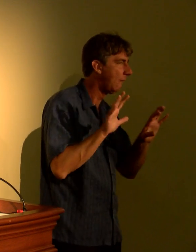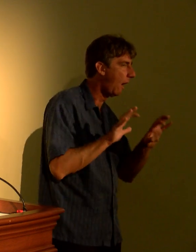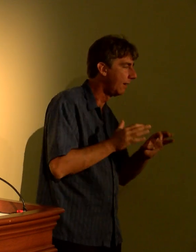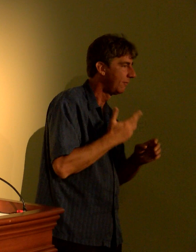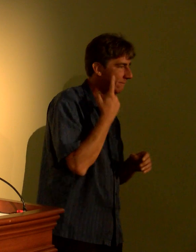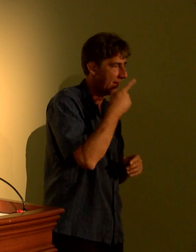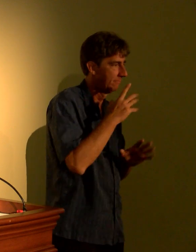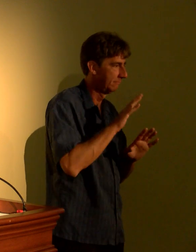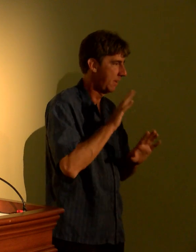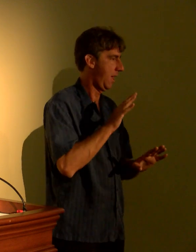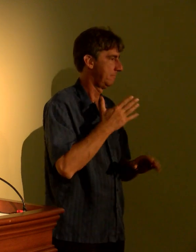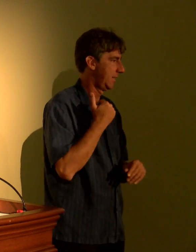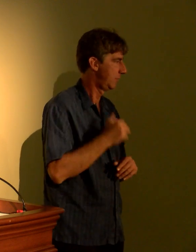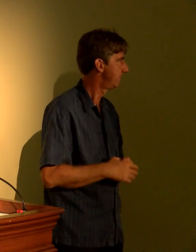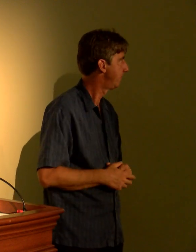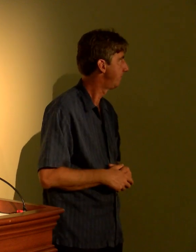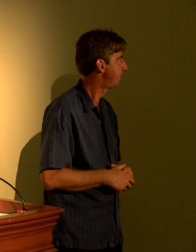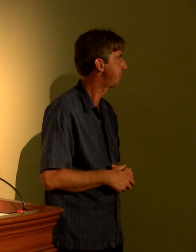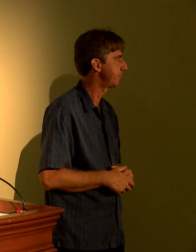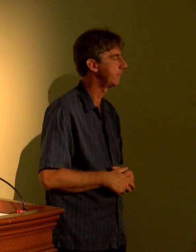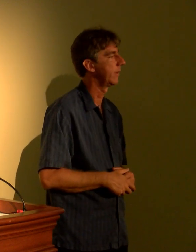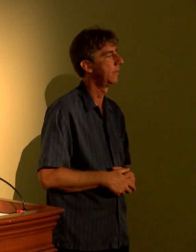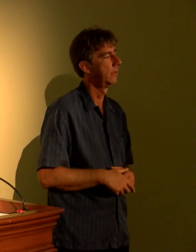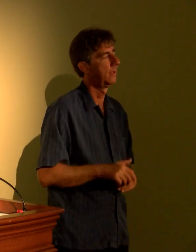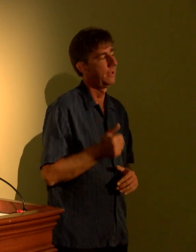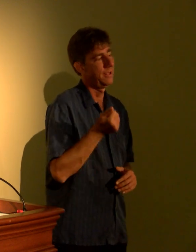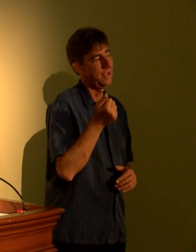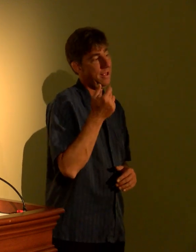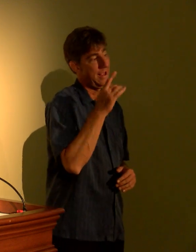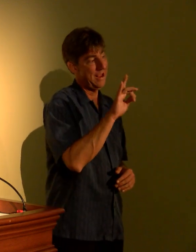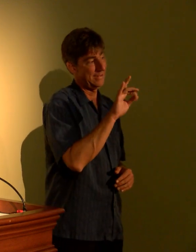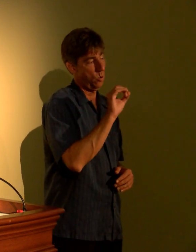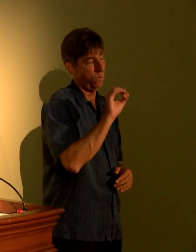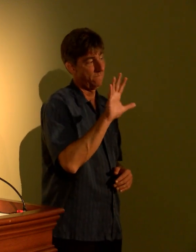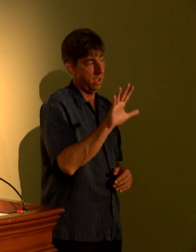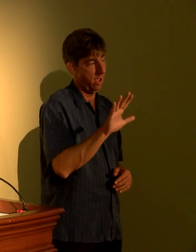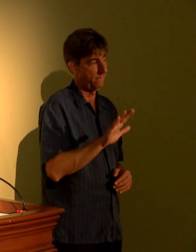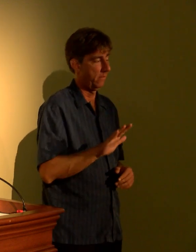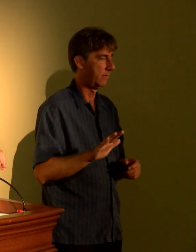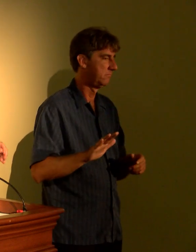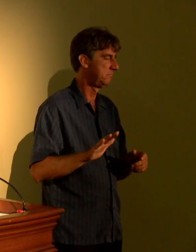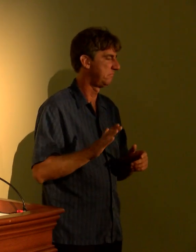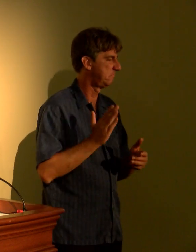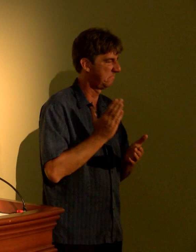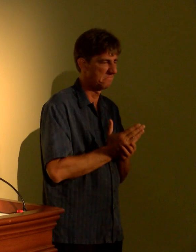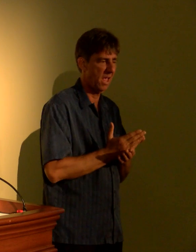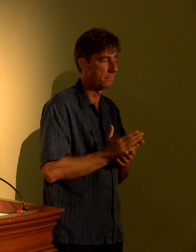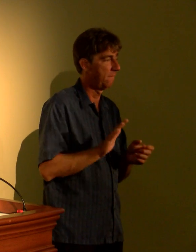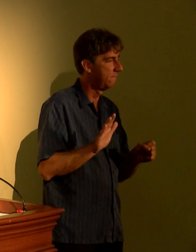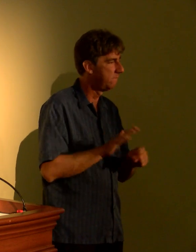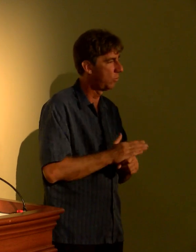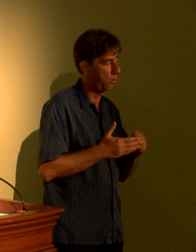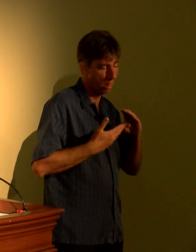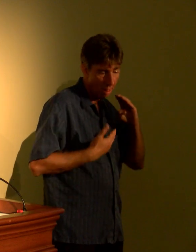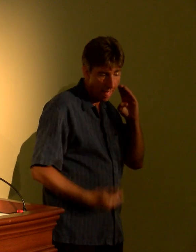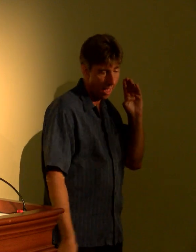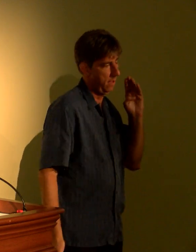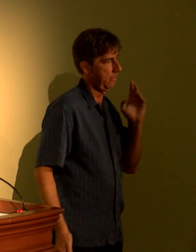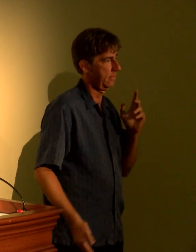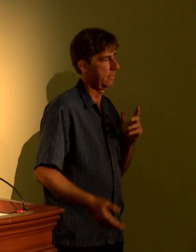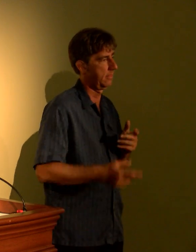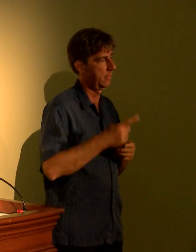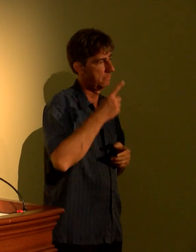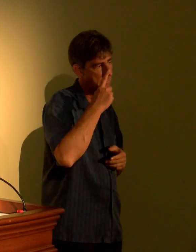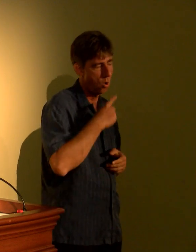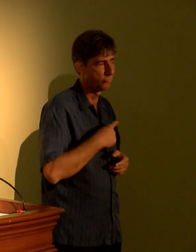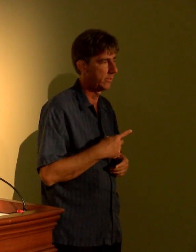After 1805, Brewster begins to move away from the full-length portraits that he was doing, these